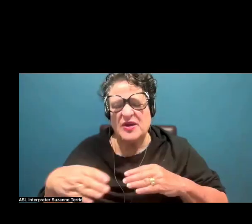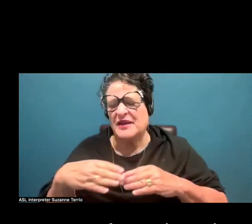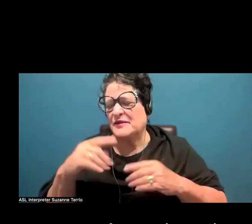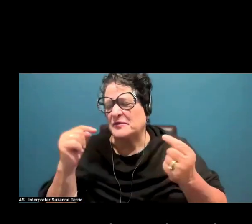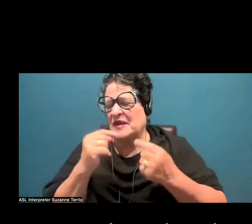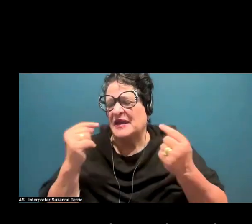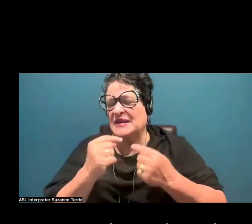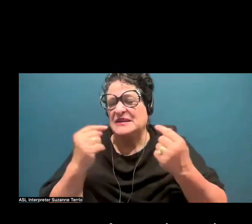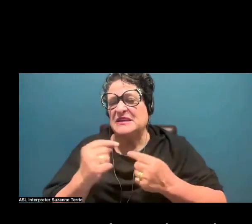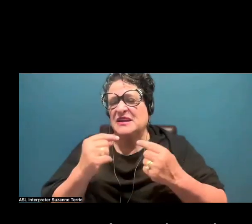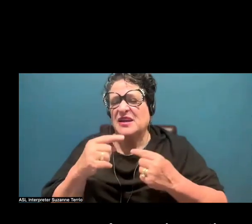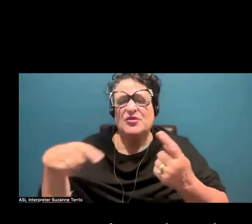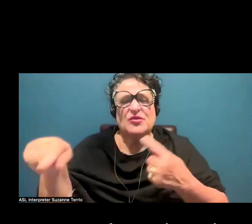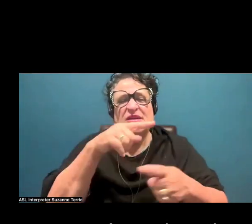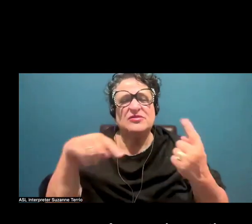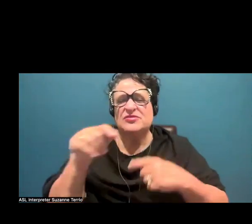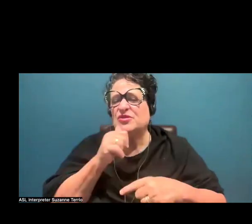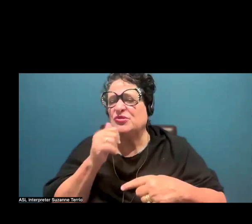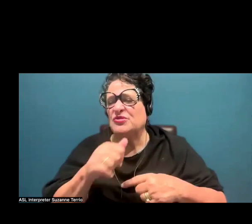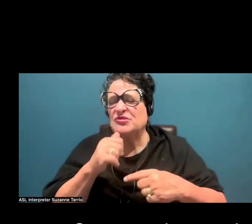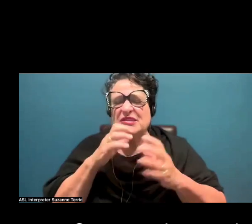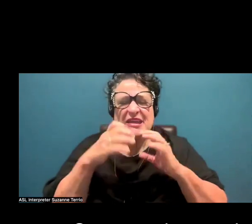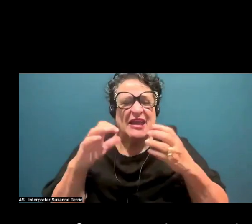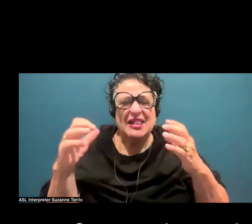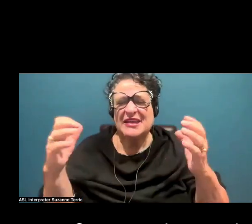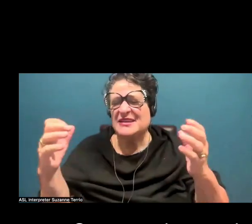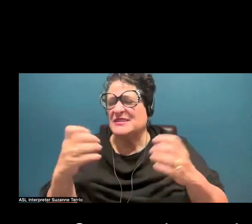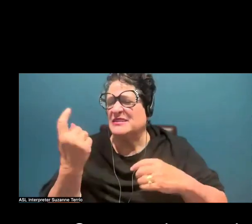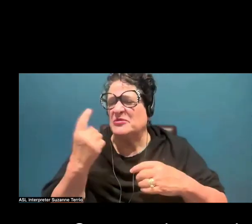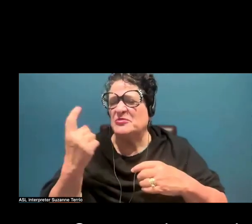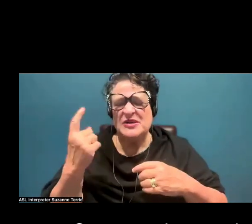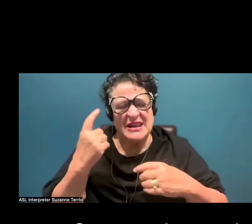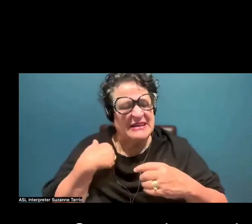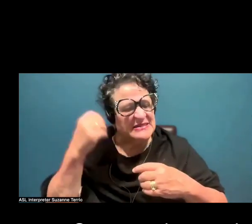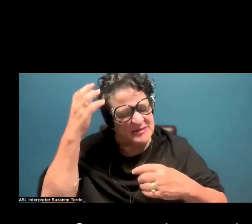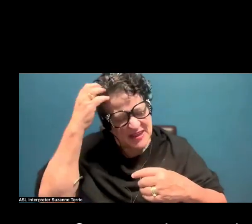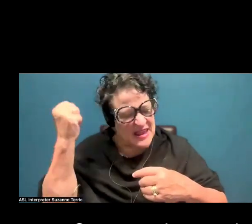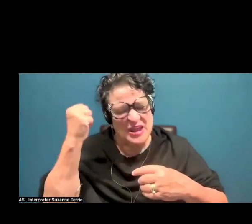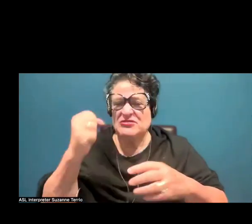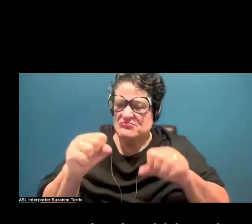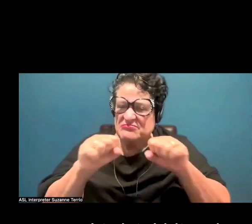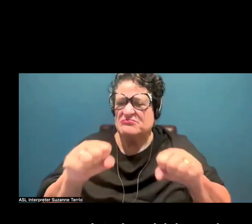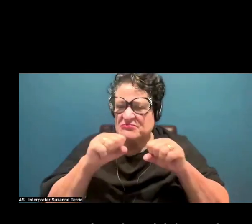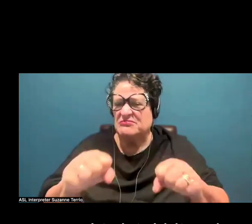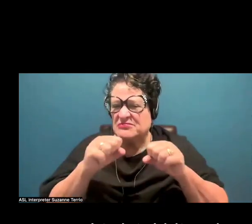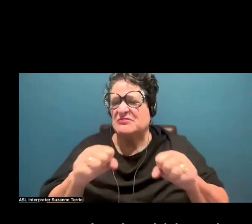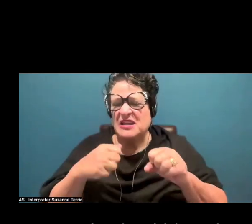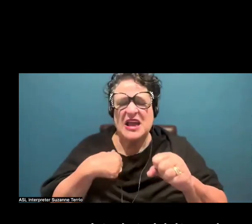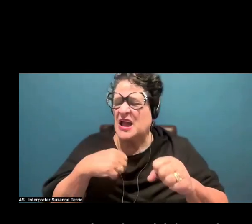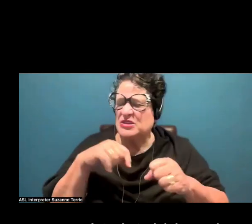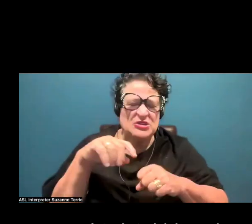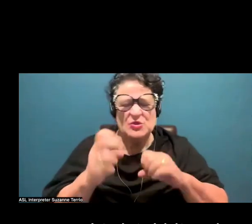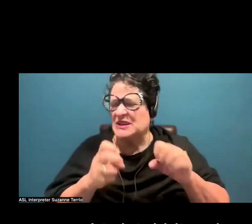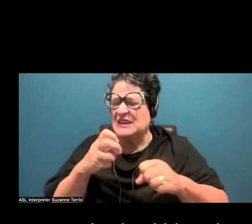white. Around us, the other girls yelling, hemming in. Someone has my hair in her fist, tugging up, out. I twist, I bite